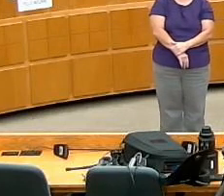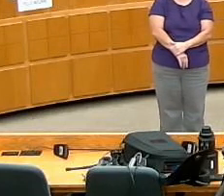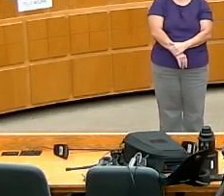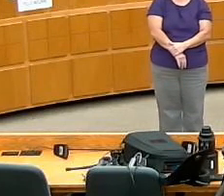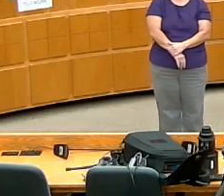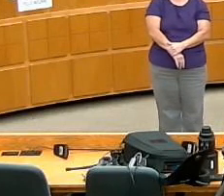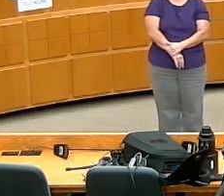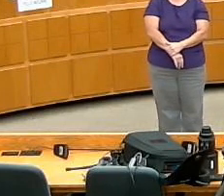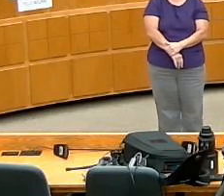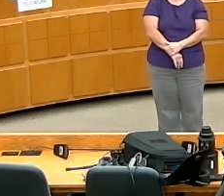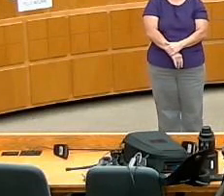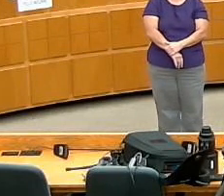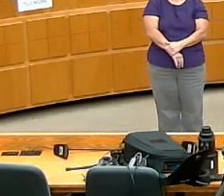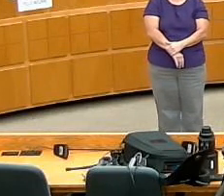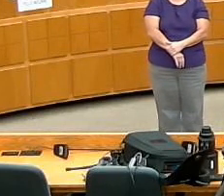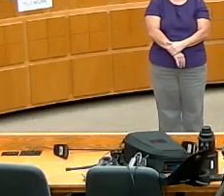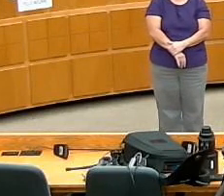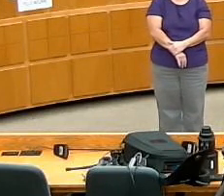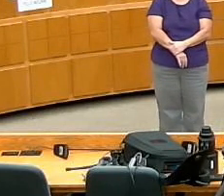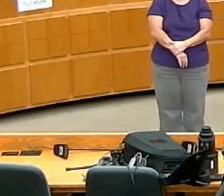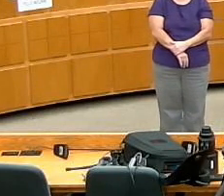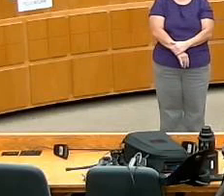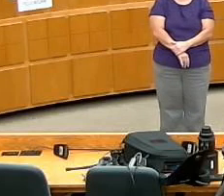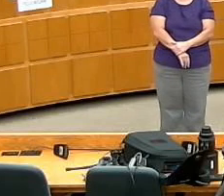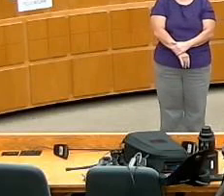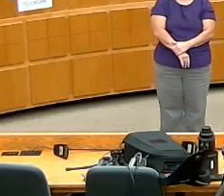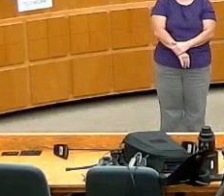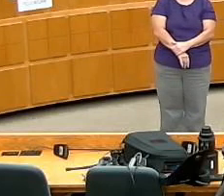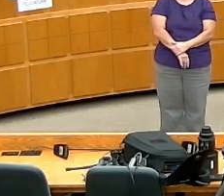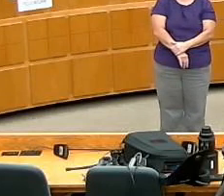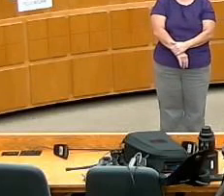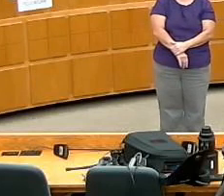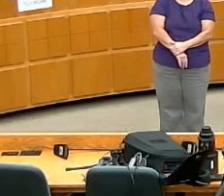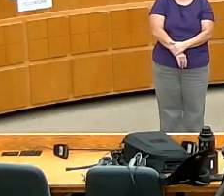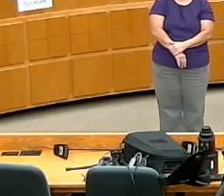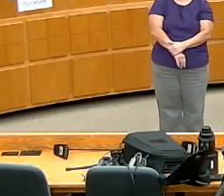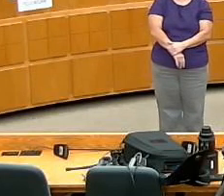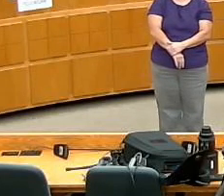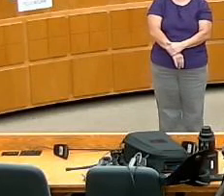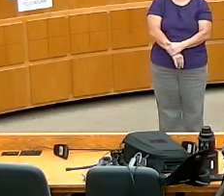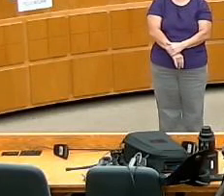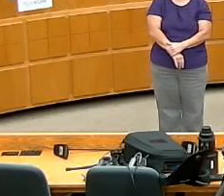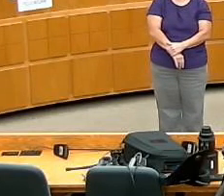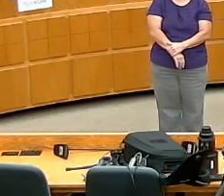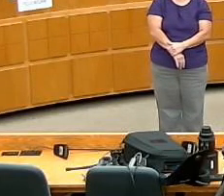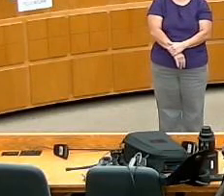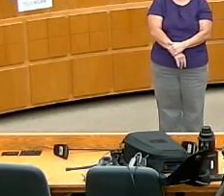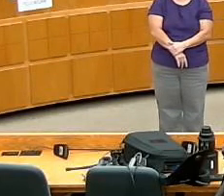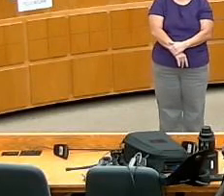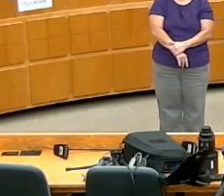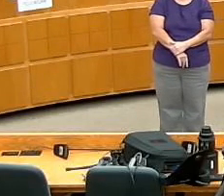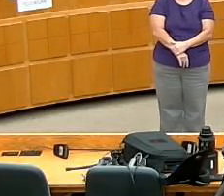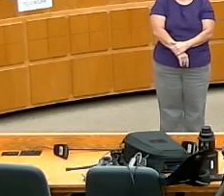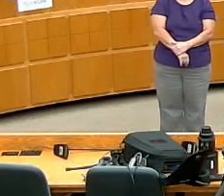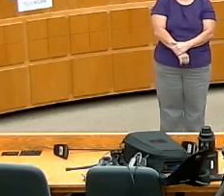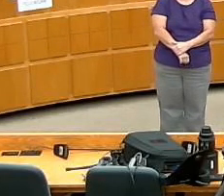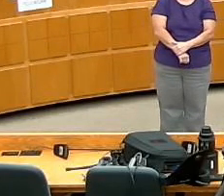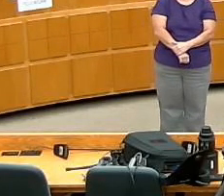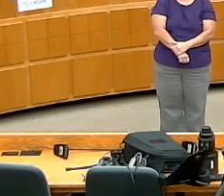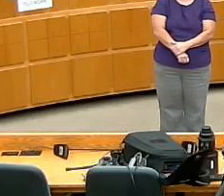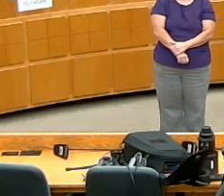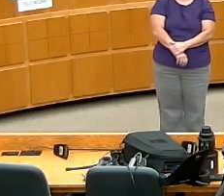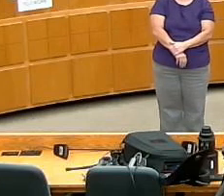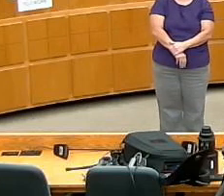recursos con los que contamos. No nos vamos a dar por vencidos. Tenemos esperanza en el tratamiento de plasma y estoy muy orgullosa de nuestros profesionales de